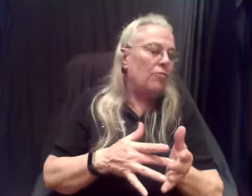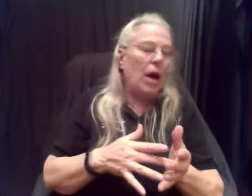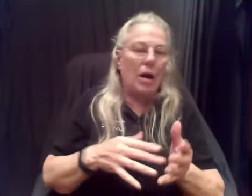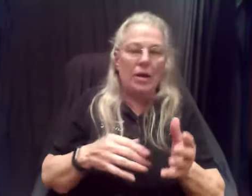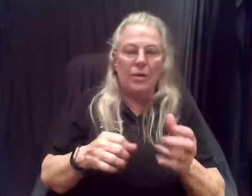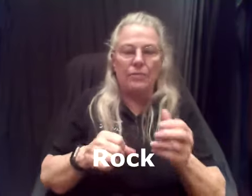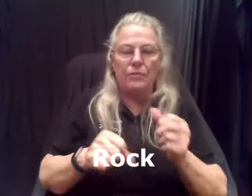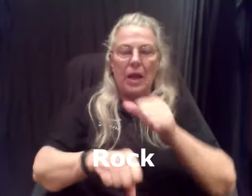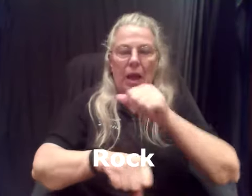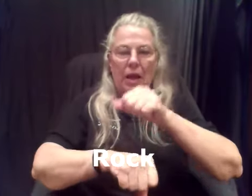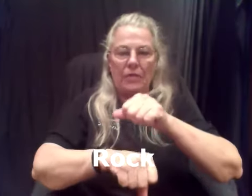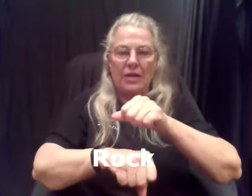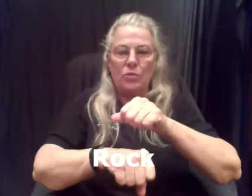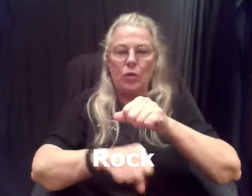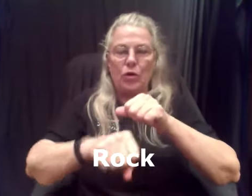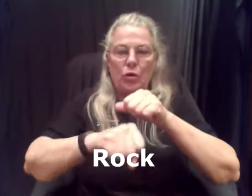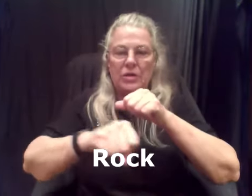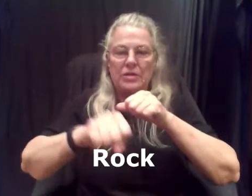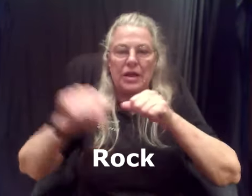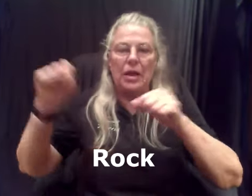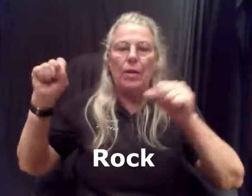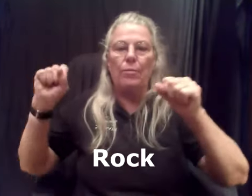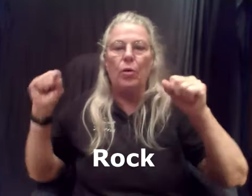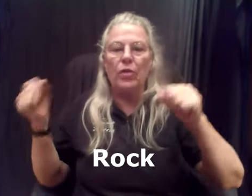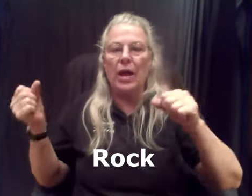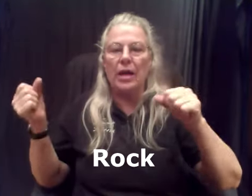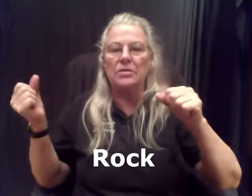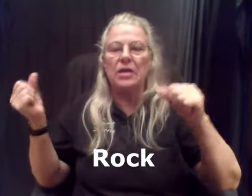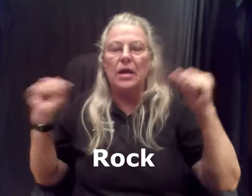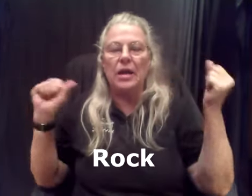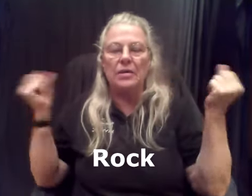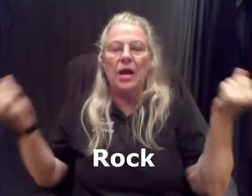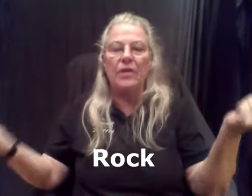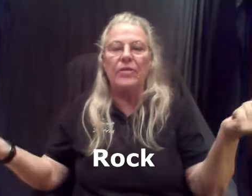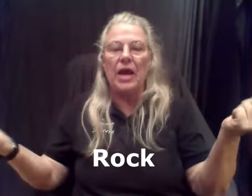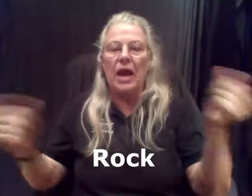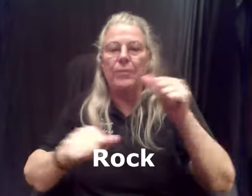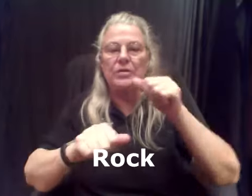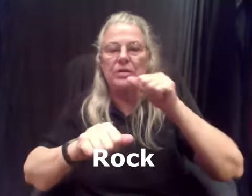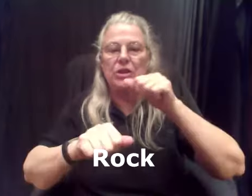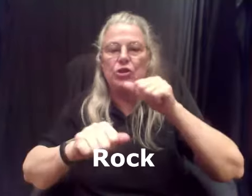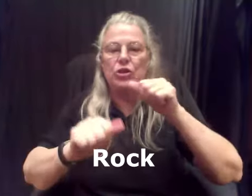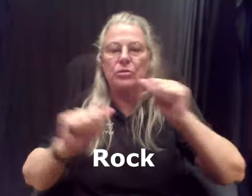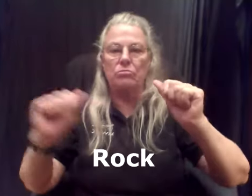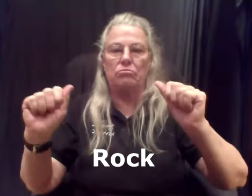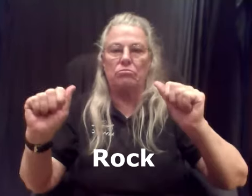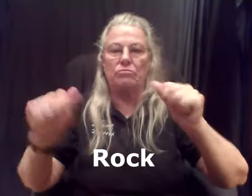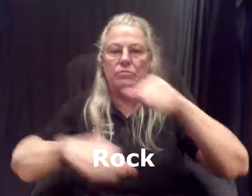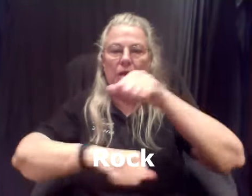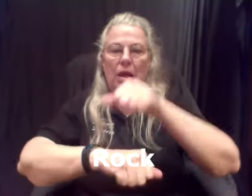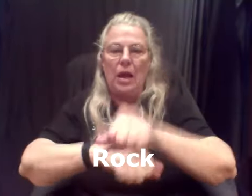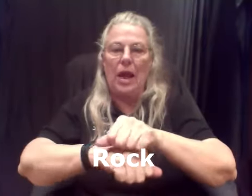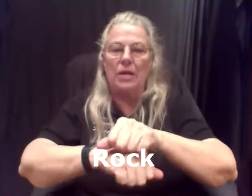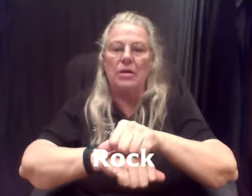Rock. And that's where you're going to see both hands in kind of an A position and